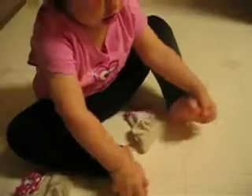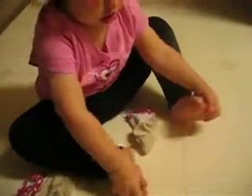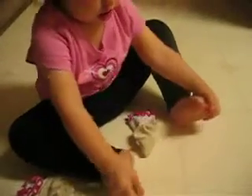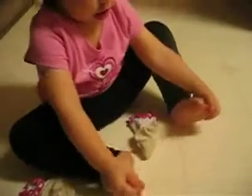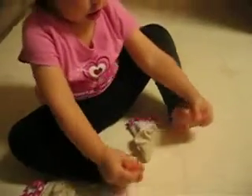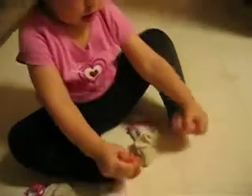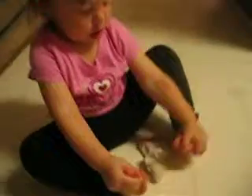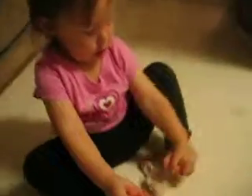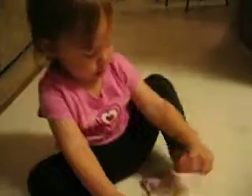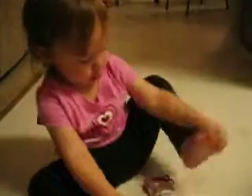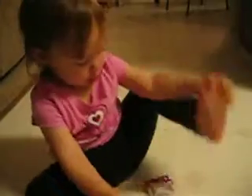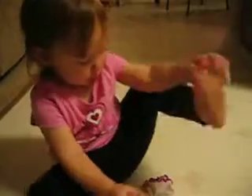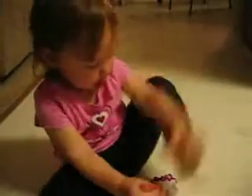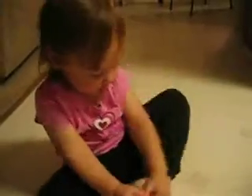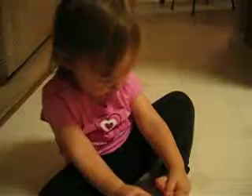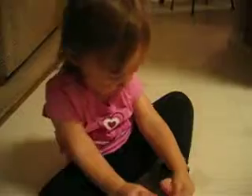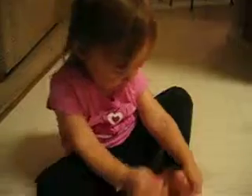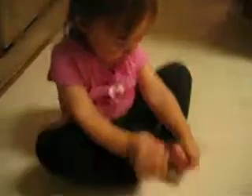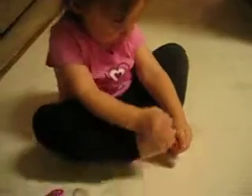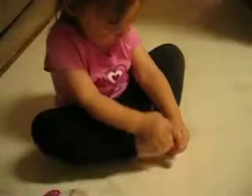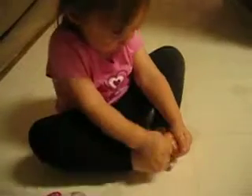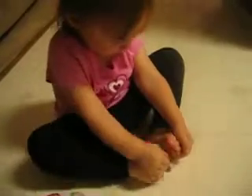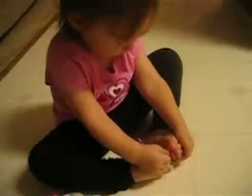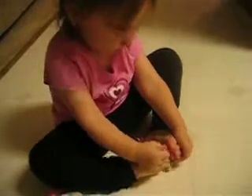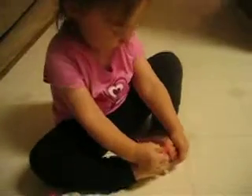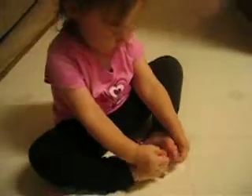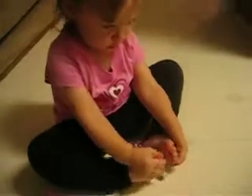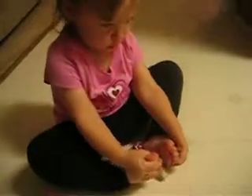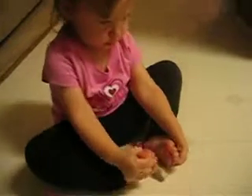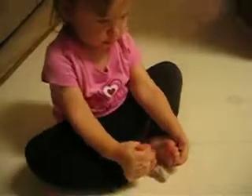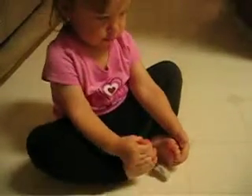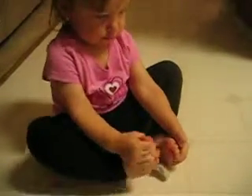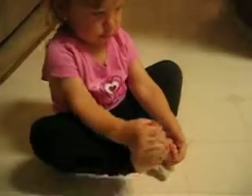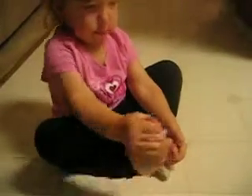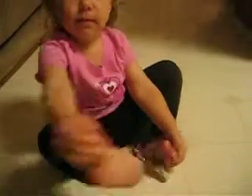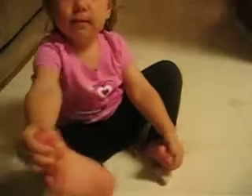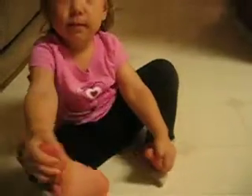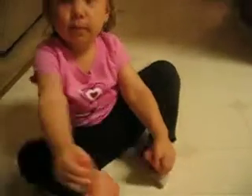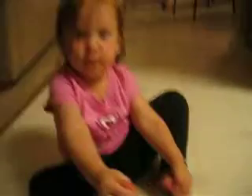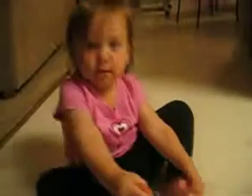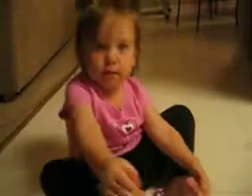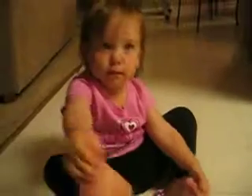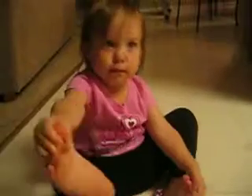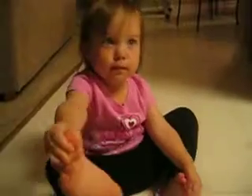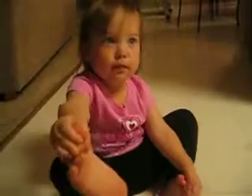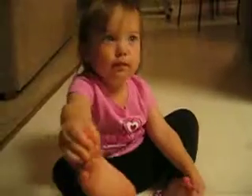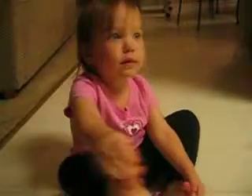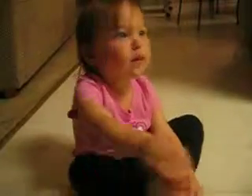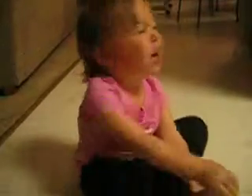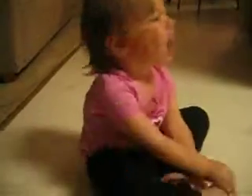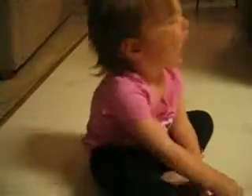Sniff those toes. Can you smell those toes? Are they stinky? Sniff them.